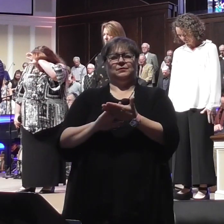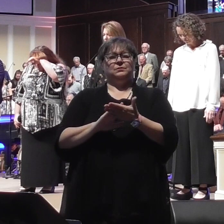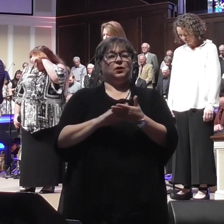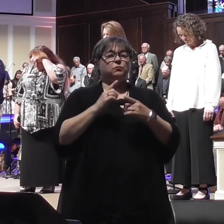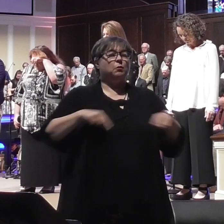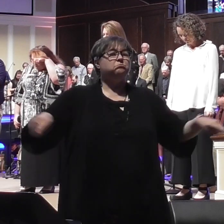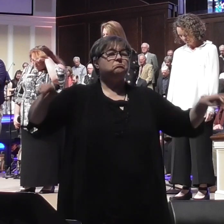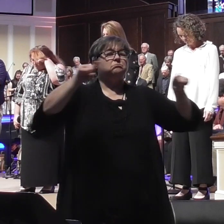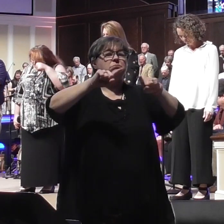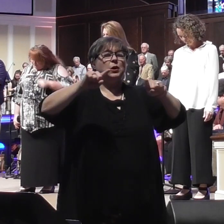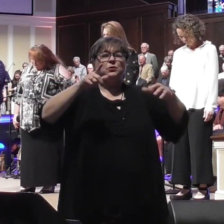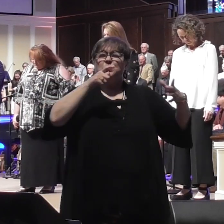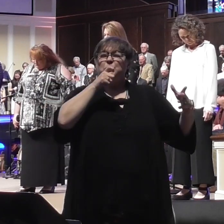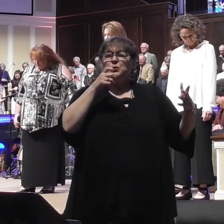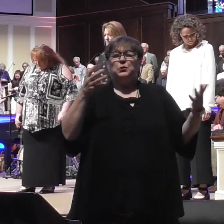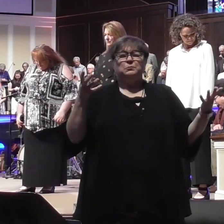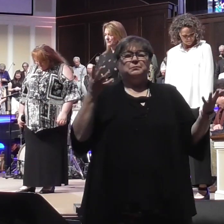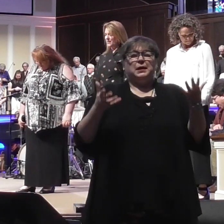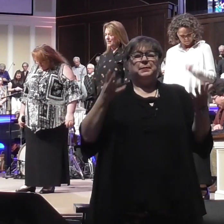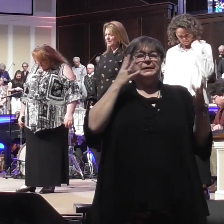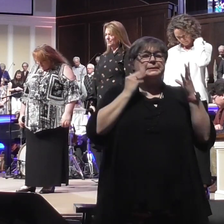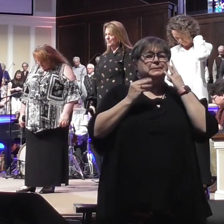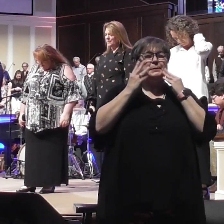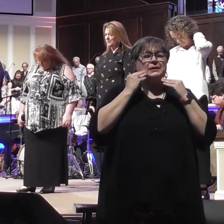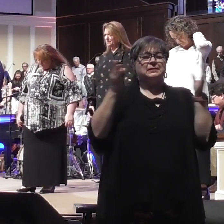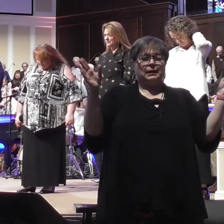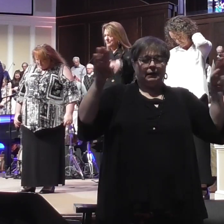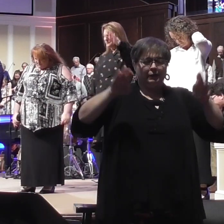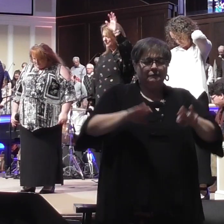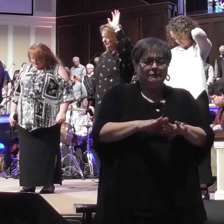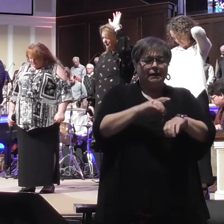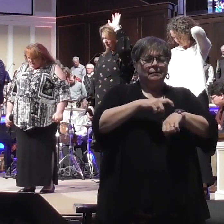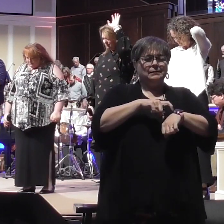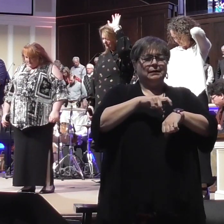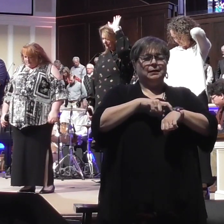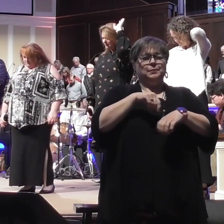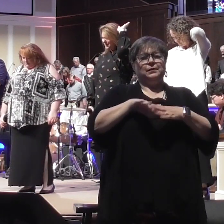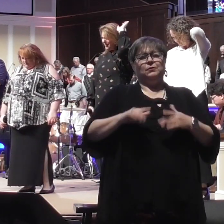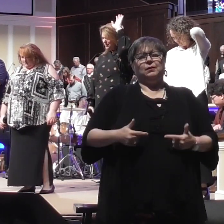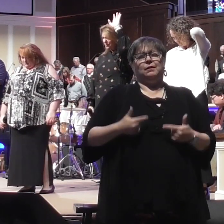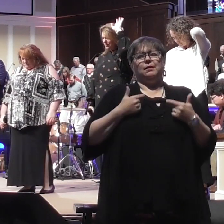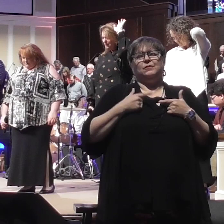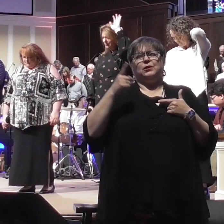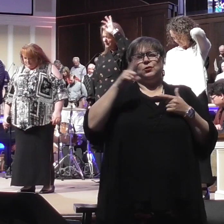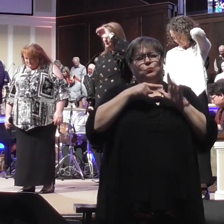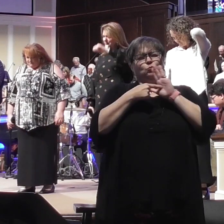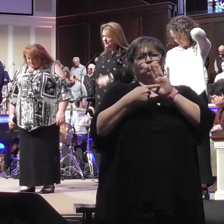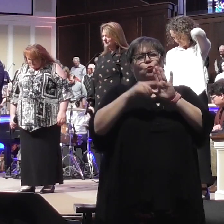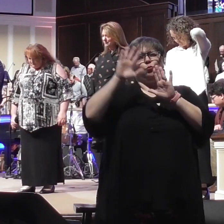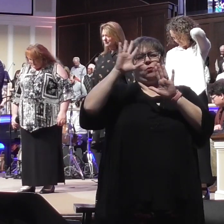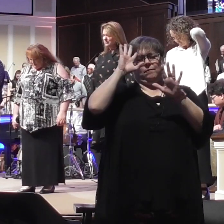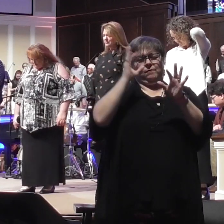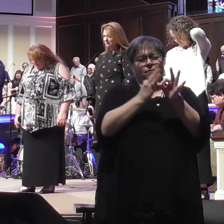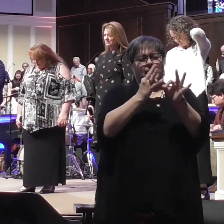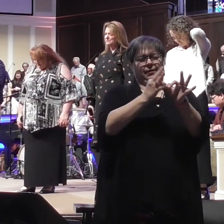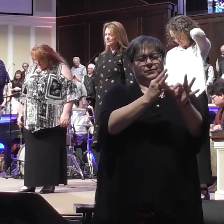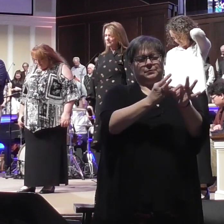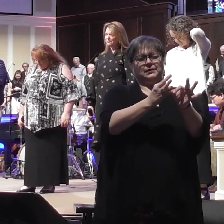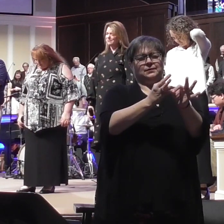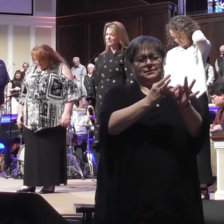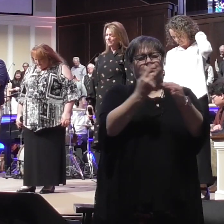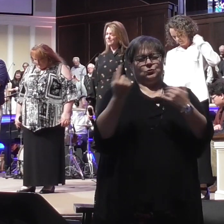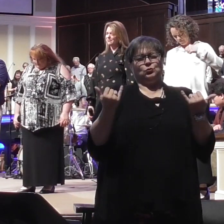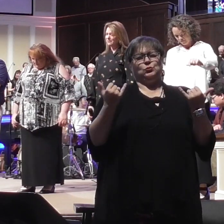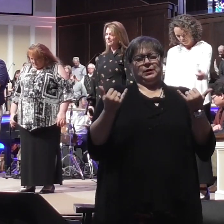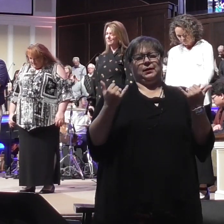across this room today that may be going through a valley, I pray, God, that you show your faithfulness to them today. And, Father, for those